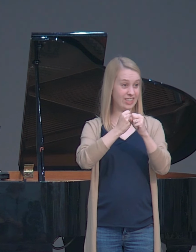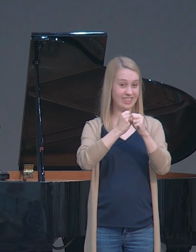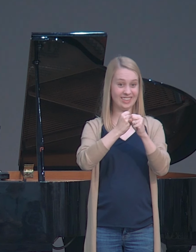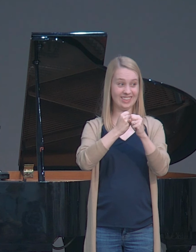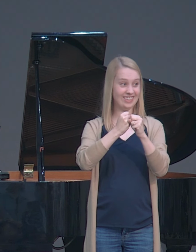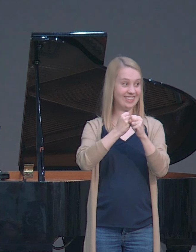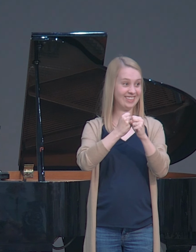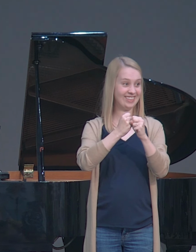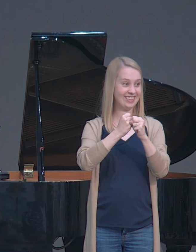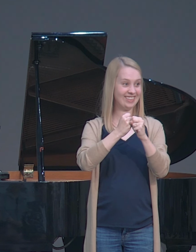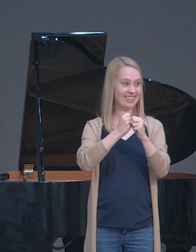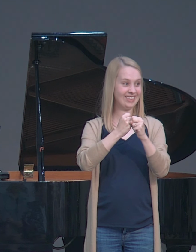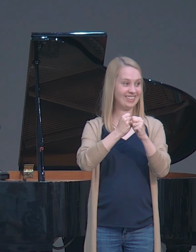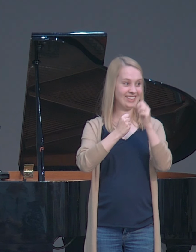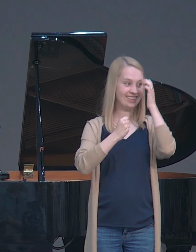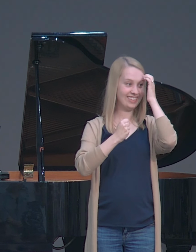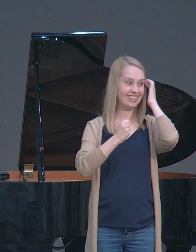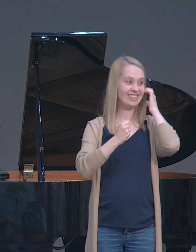Yeah.